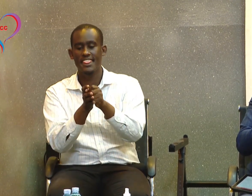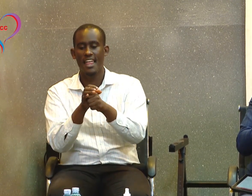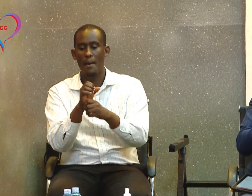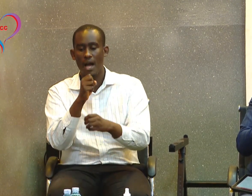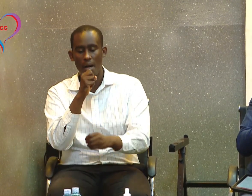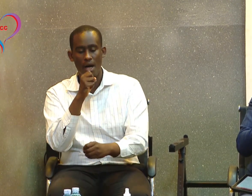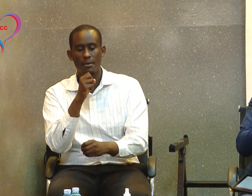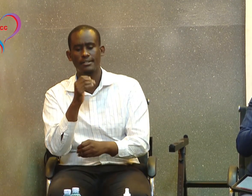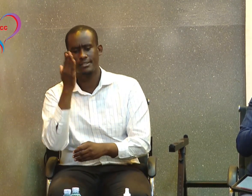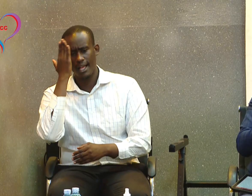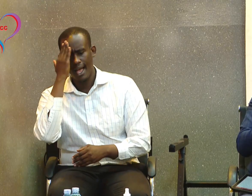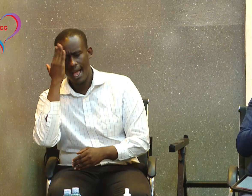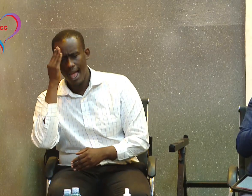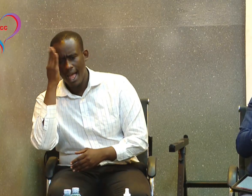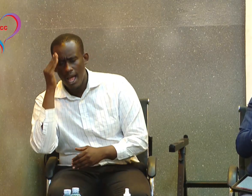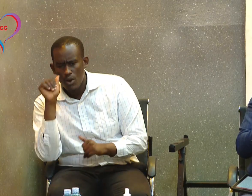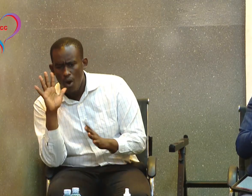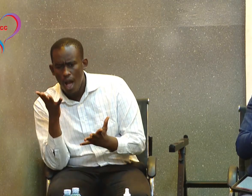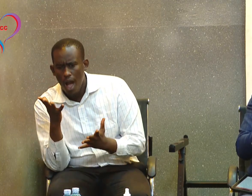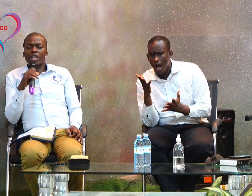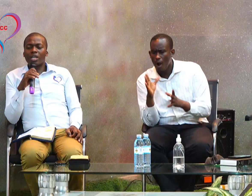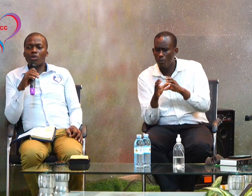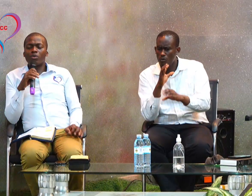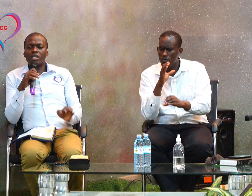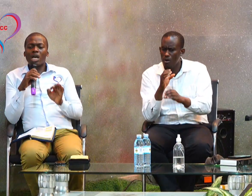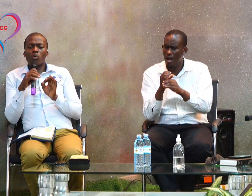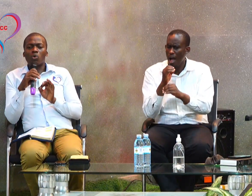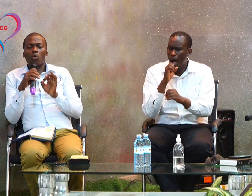manufacturer to get to know how this microphone works.